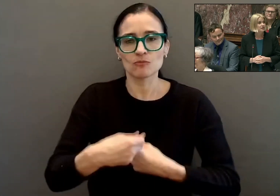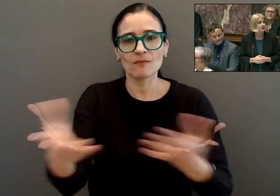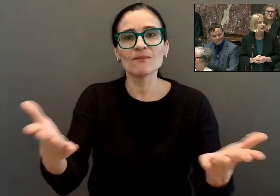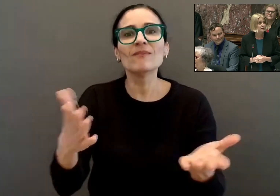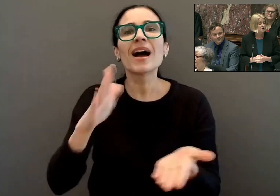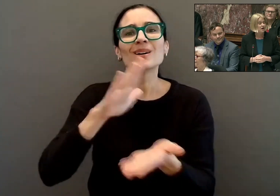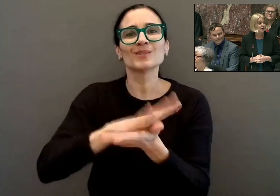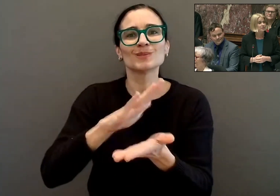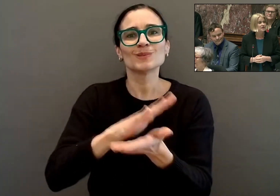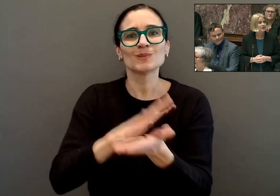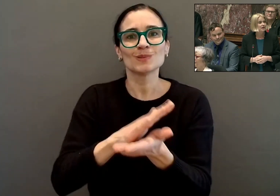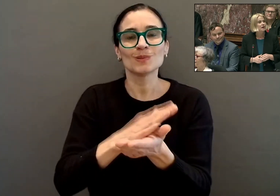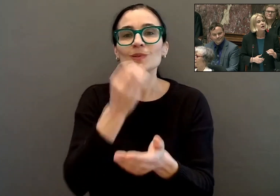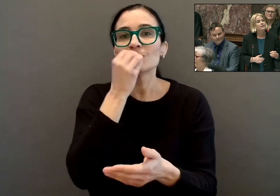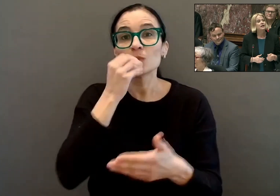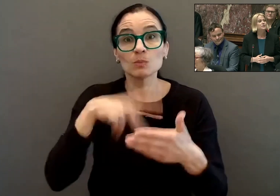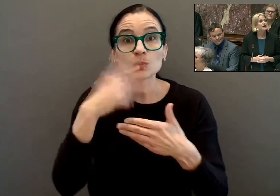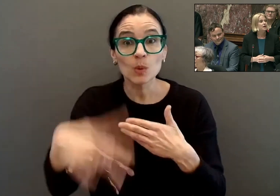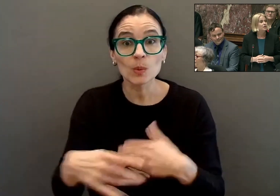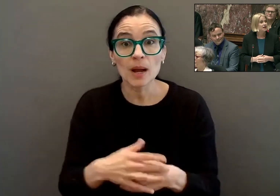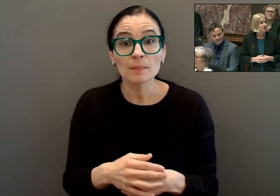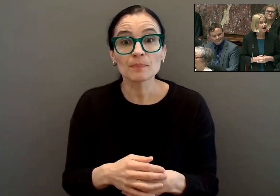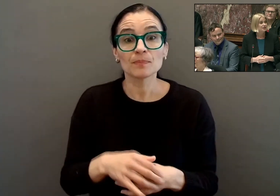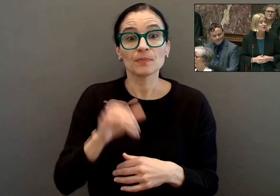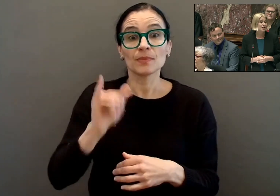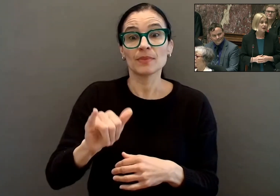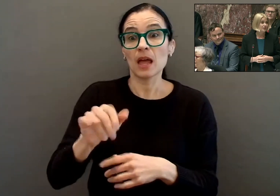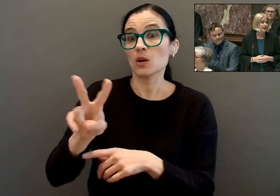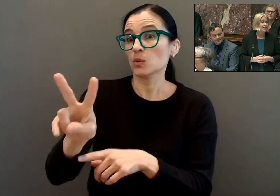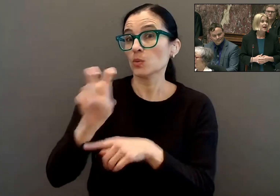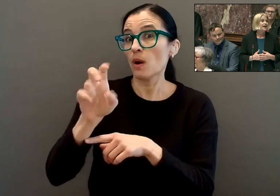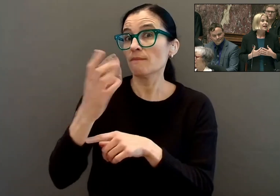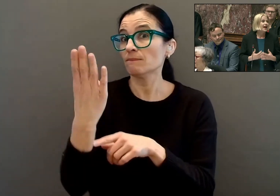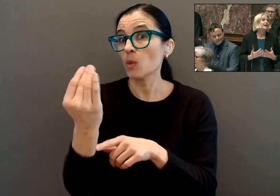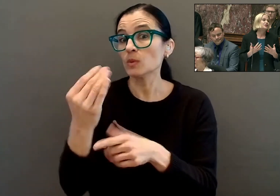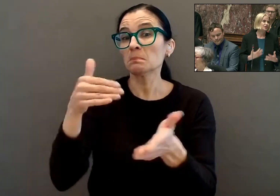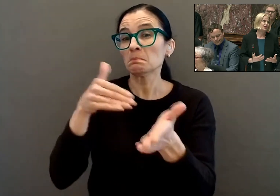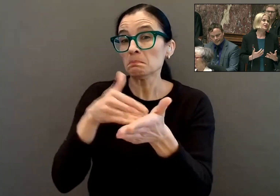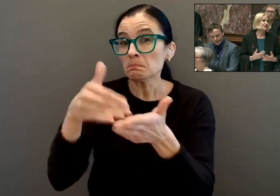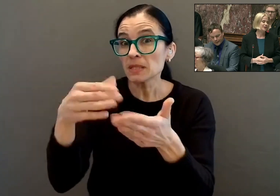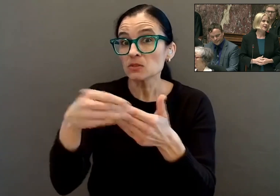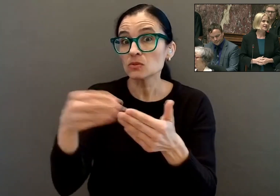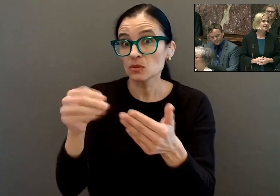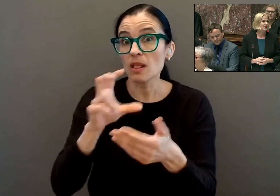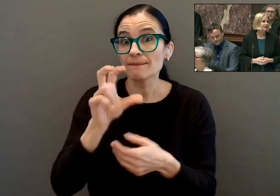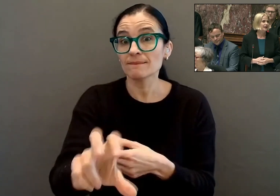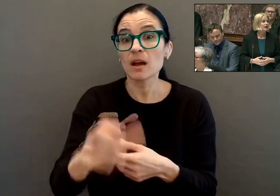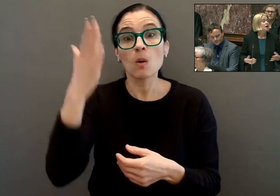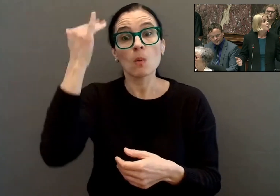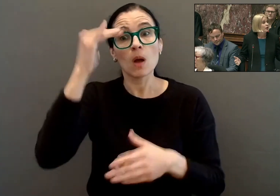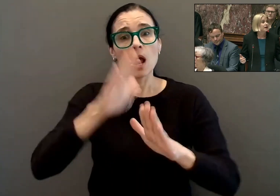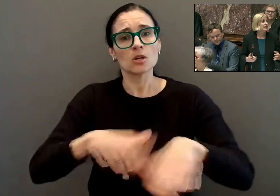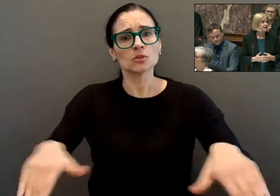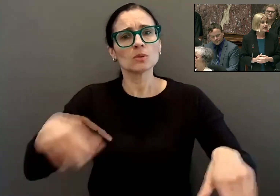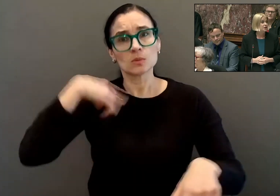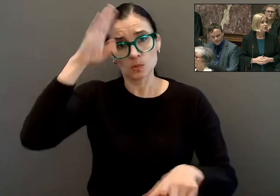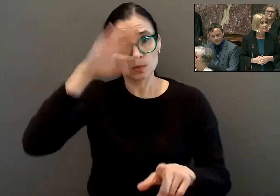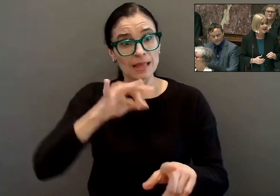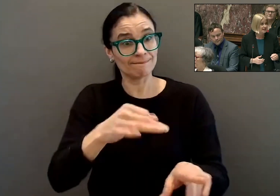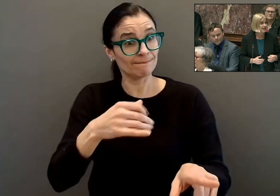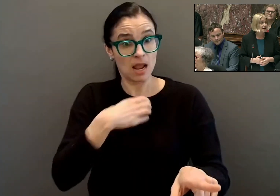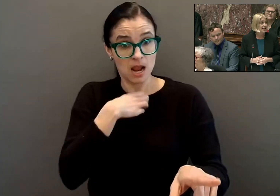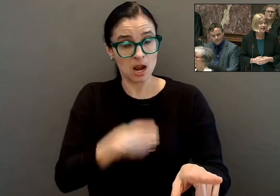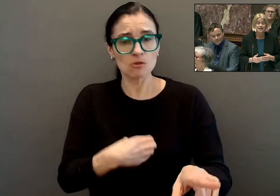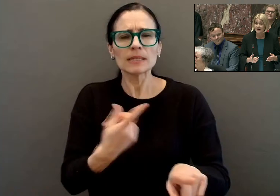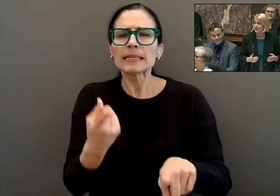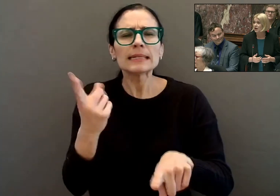million, Honourable Speaker, because we know a child who's hungry can't learn to their best ability. We're going to continue to